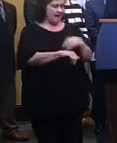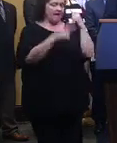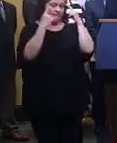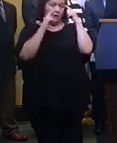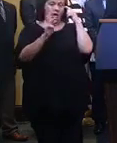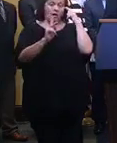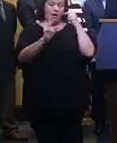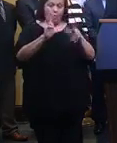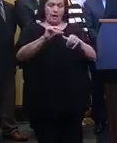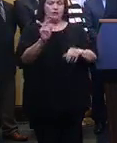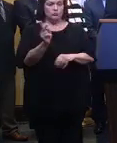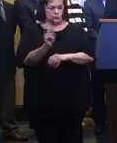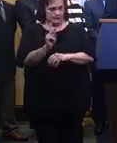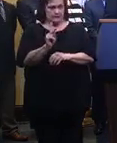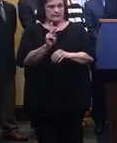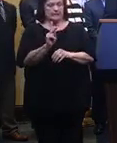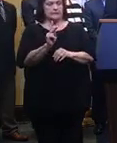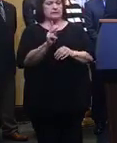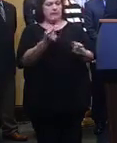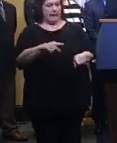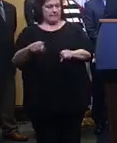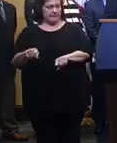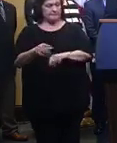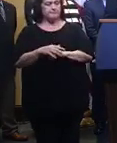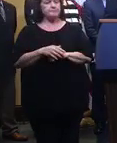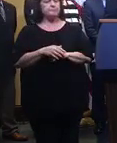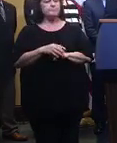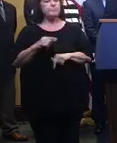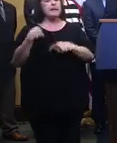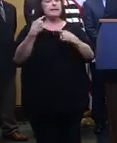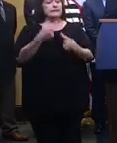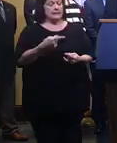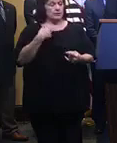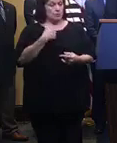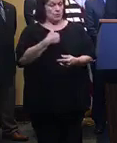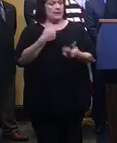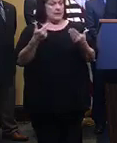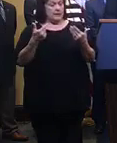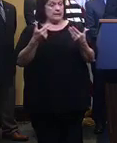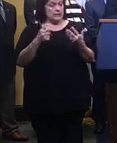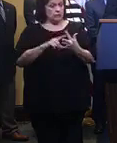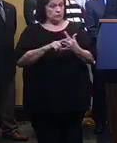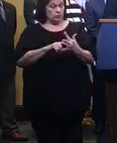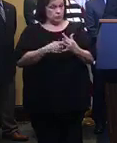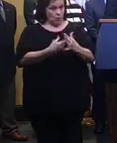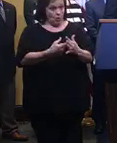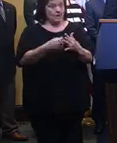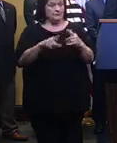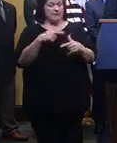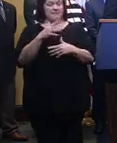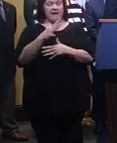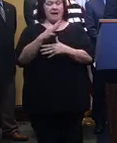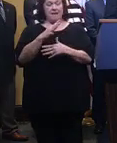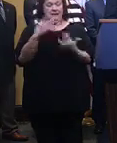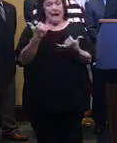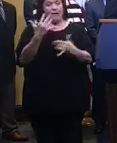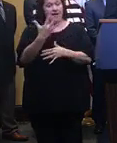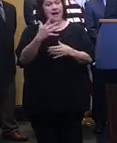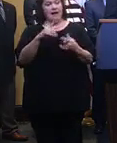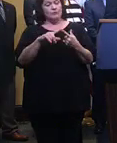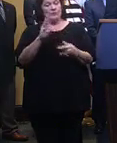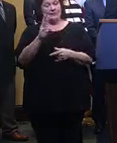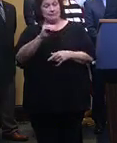put roughly $100 million into work since we came into office. That gets us to about 5-6%. We're not where we